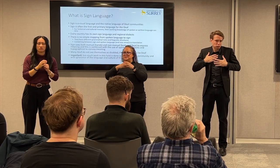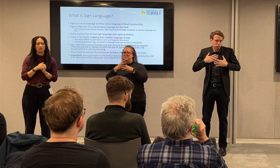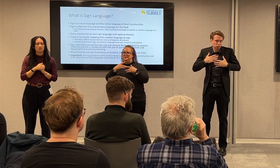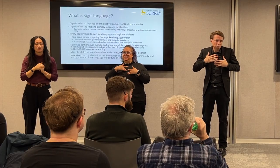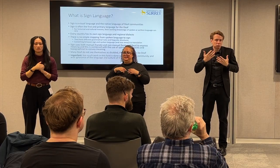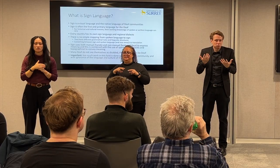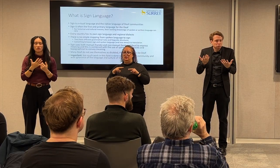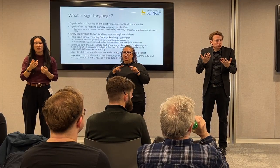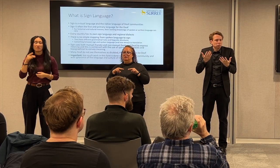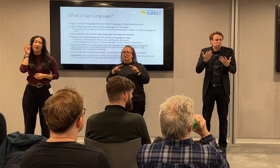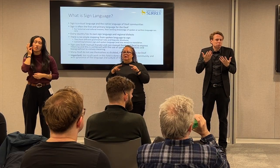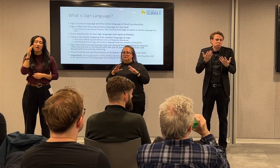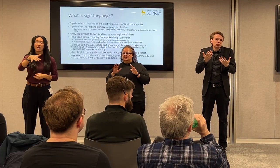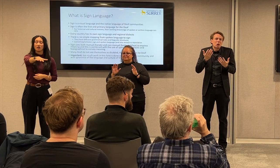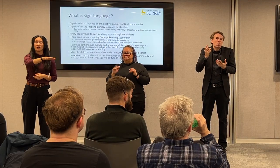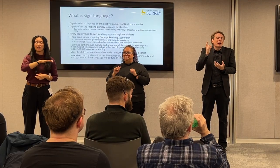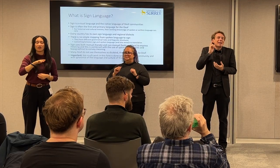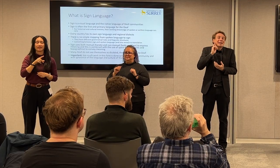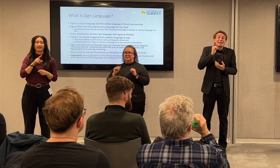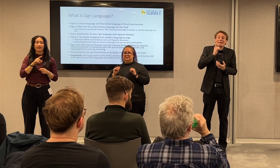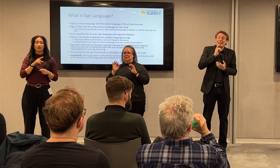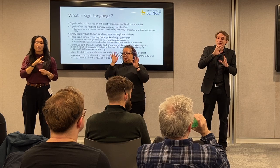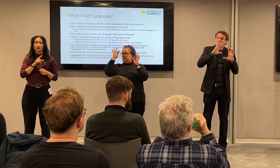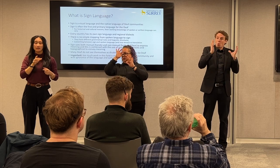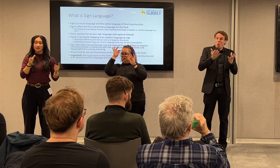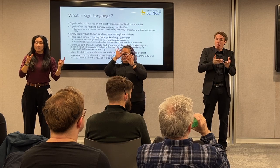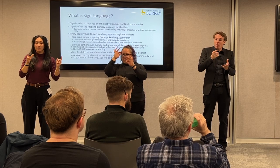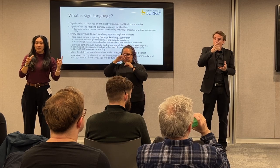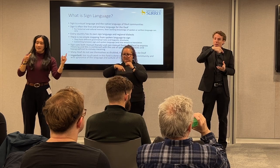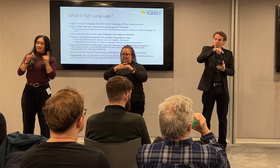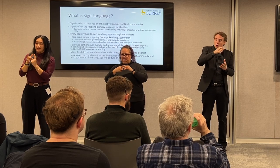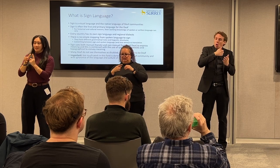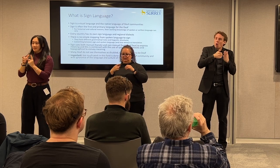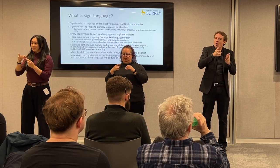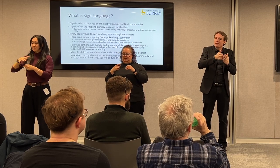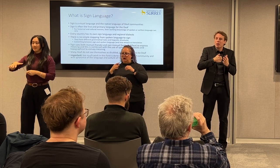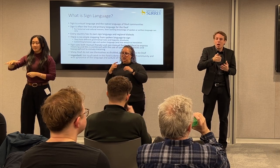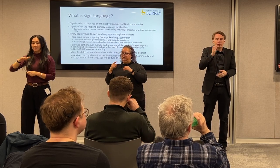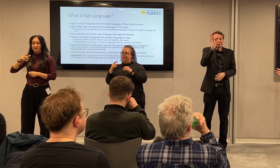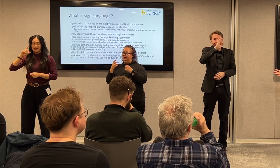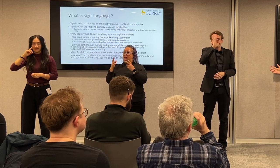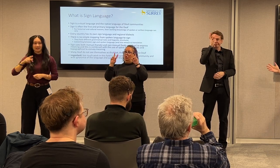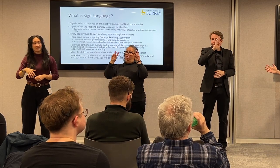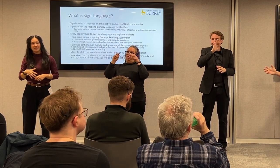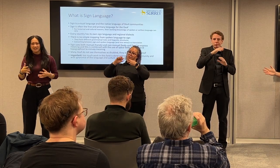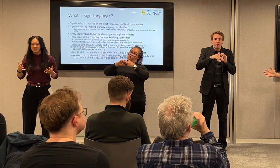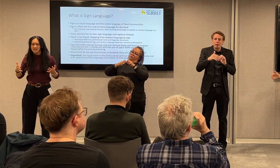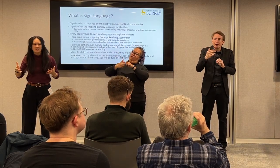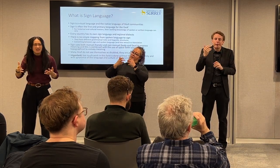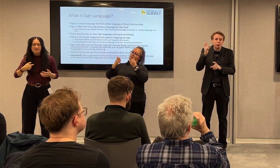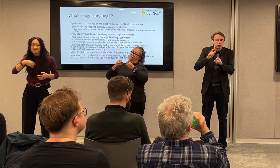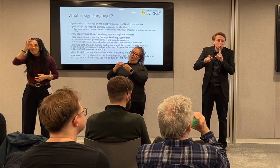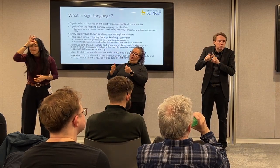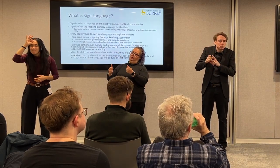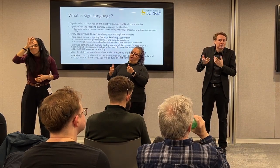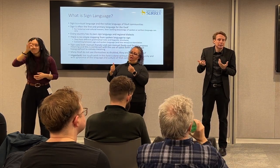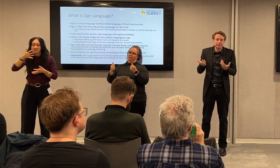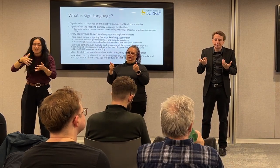along not knowing anything about the problem they're trying to solve, not knowing anything about the community that they need to work